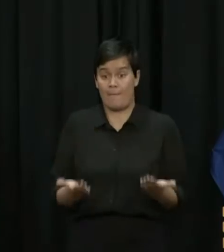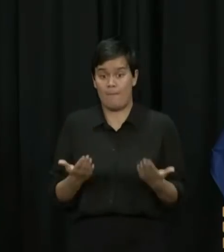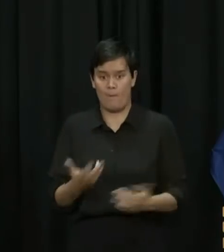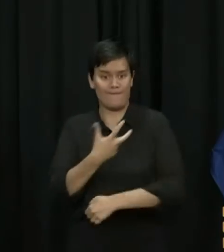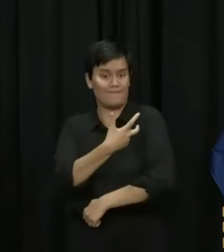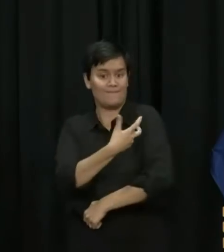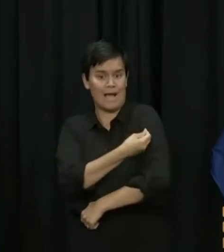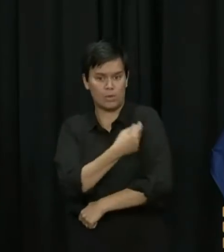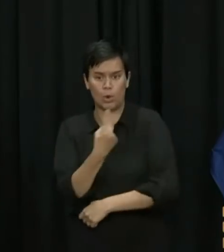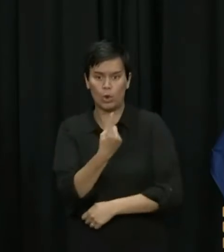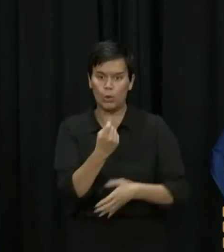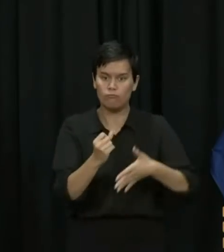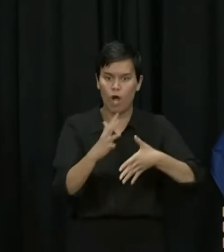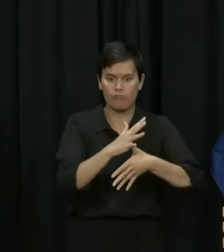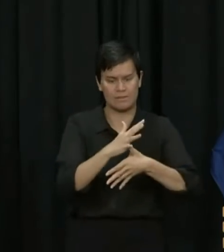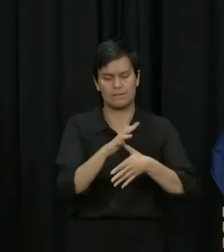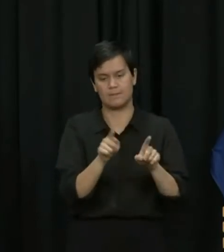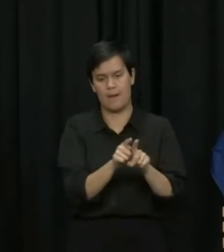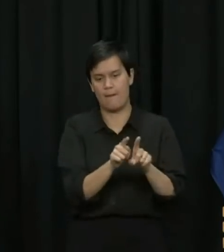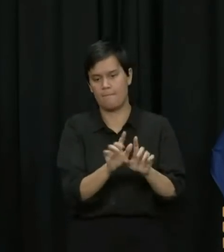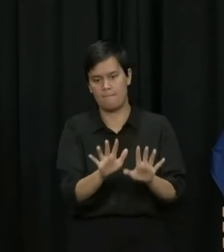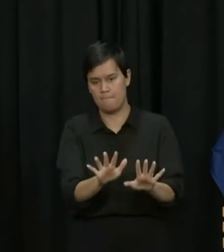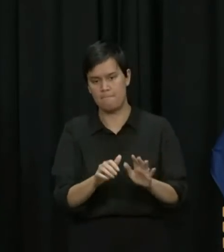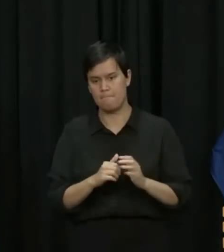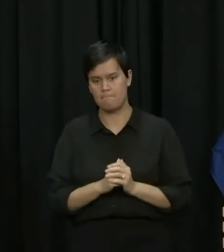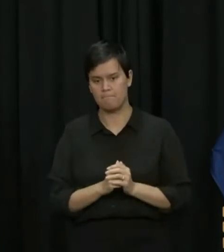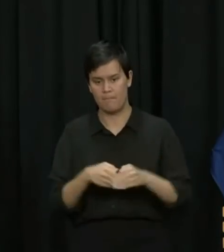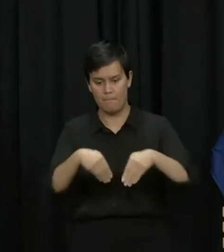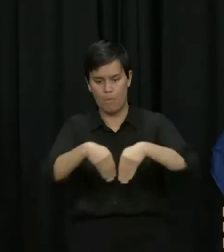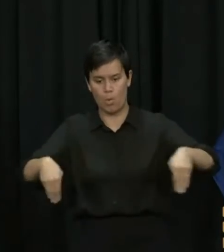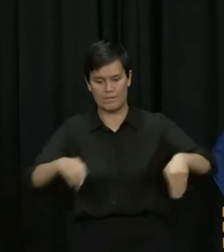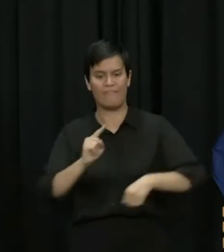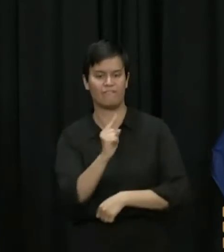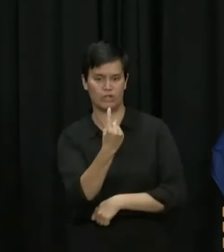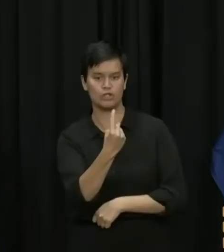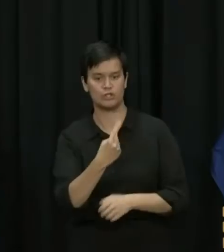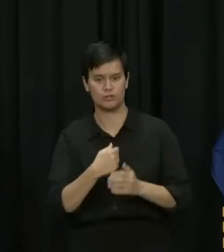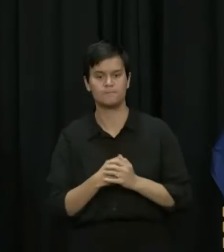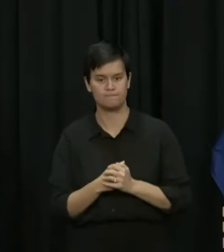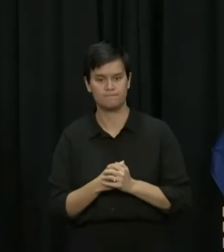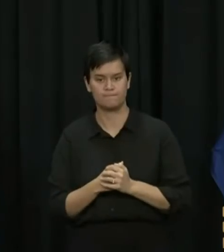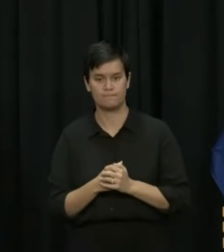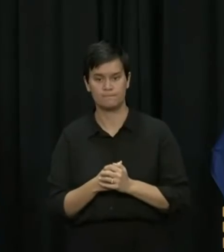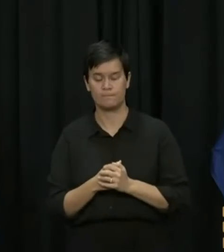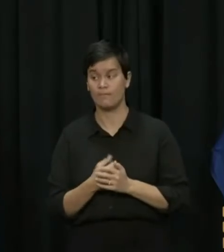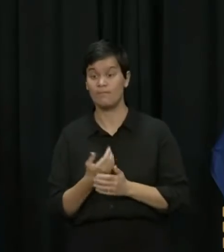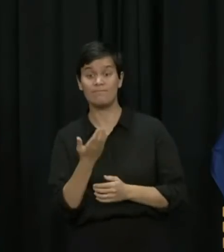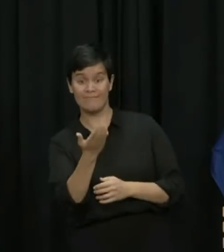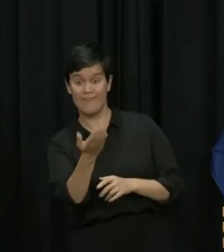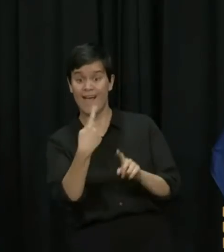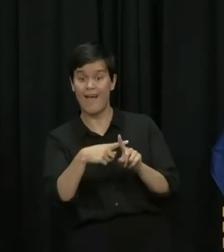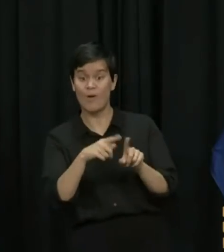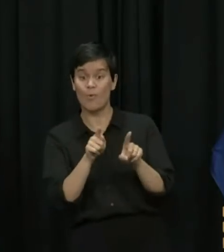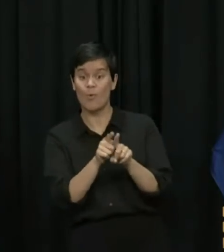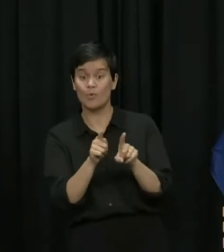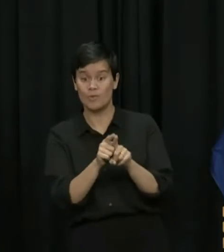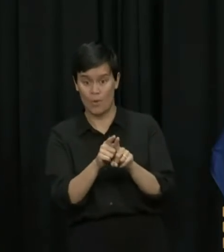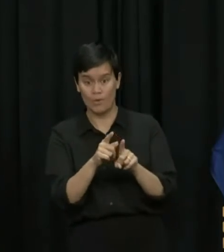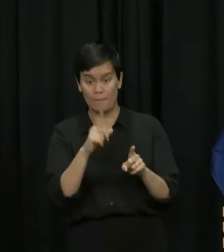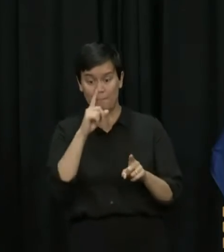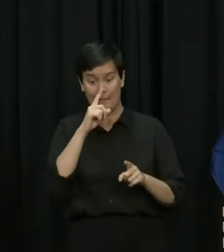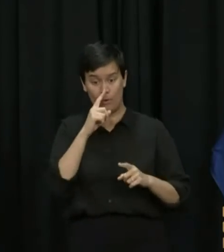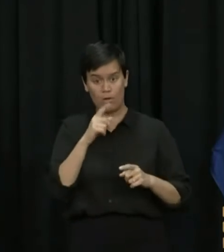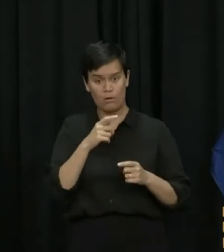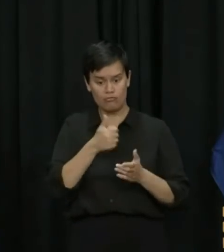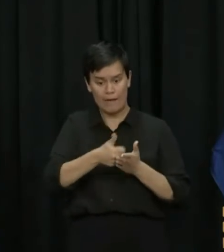guess this reinforces the importance of us vaccinating our border workforce as soon as And we can. reinforcing why all those who are on surveillance testing are amongst those who